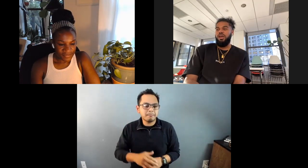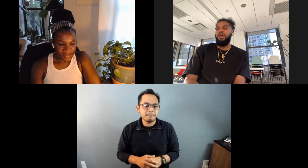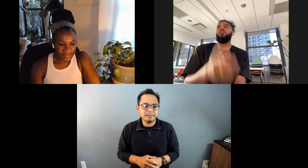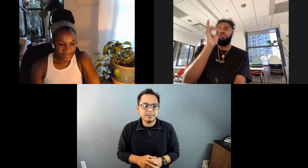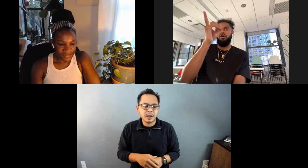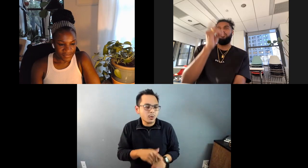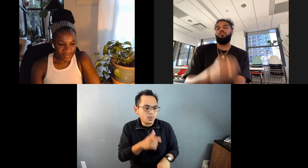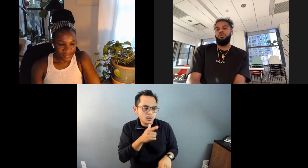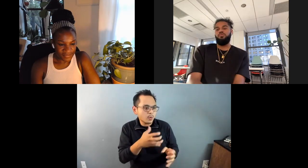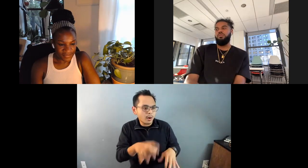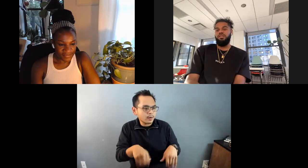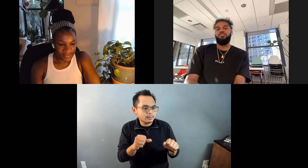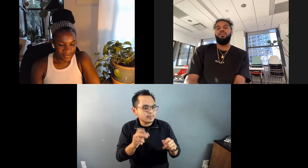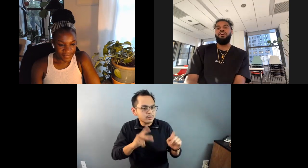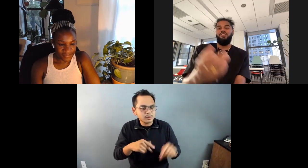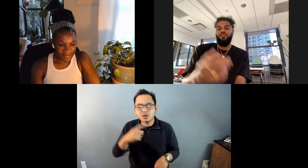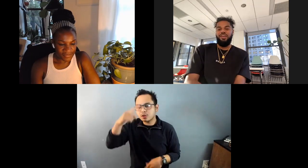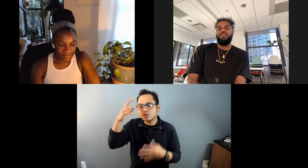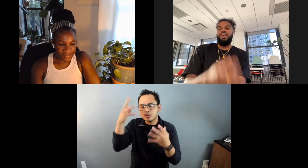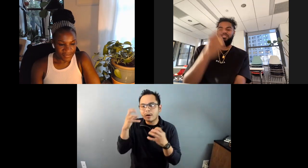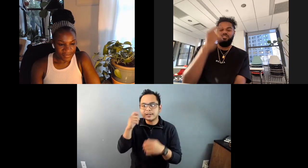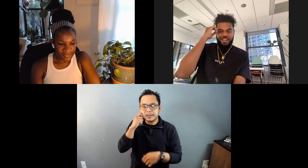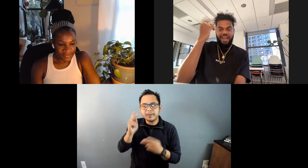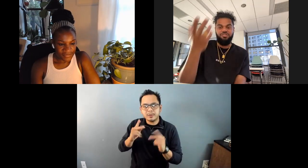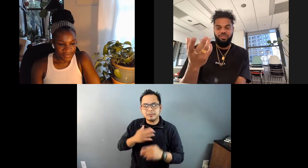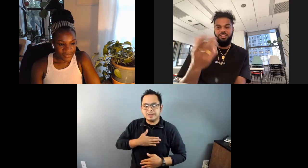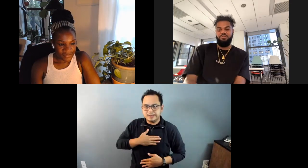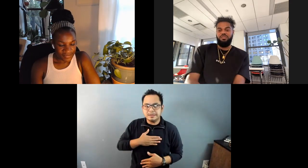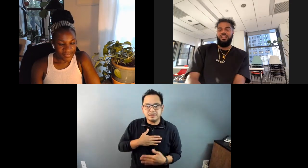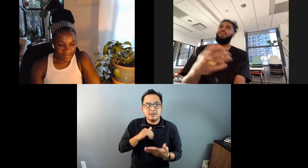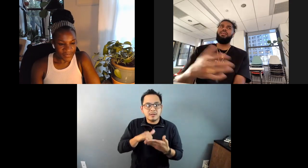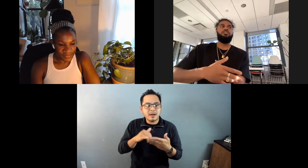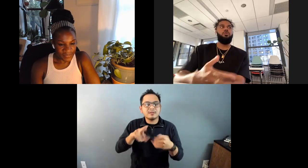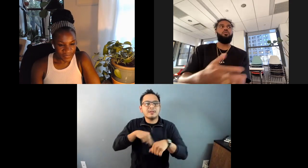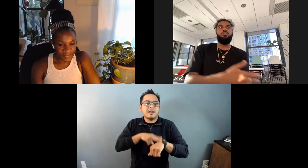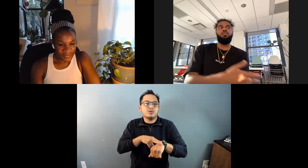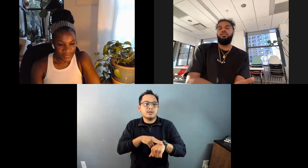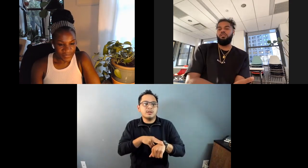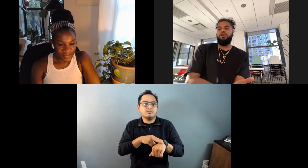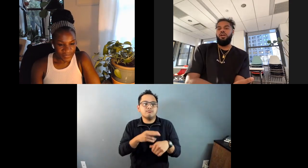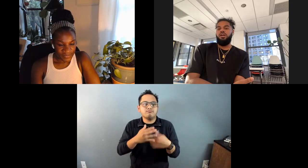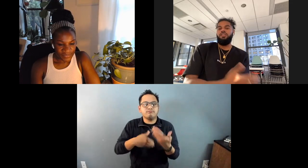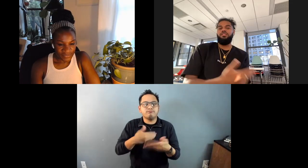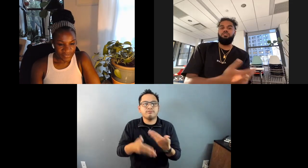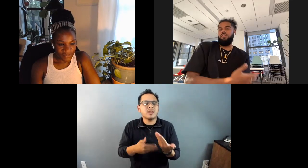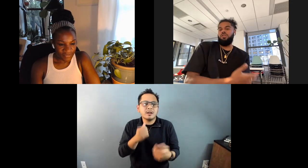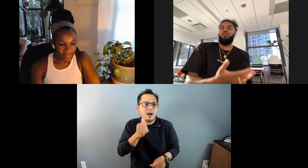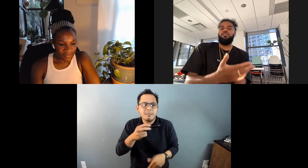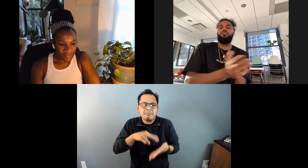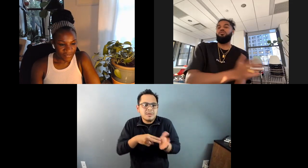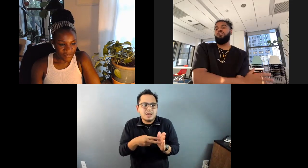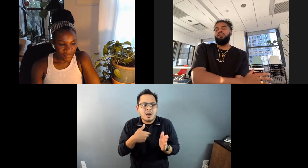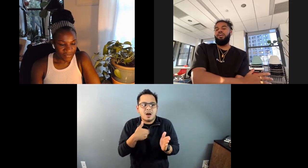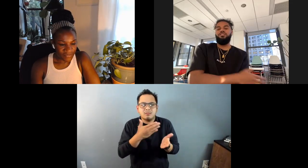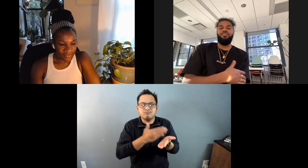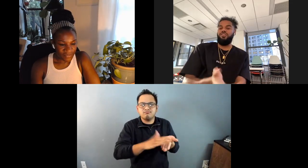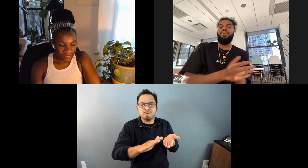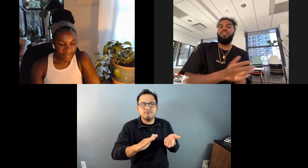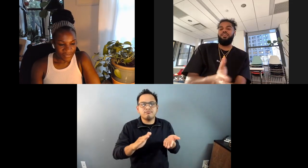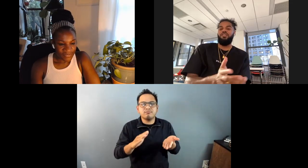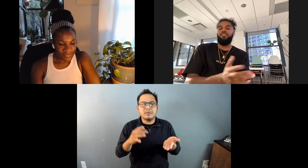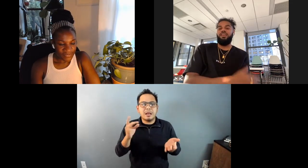of my schools also was like Black American, Black Caribbean, like East Asian, South Asian, Indo Caribbean, like a mixed race.